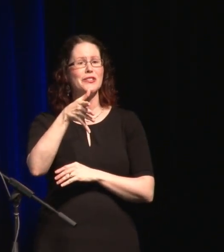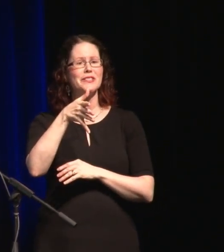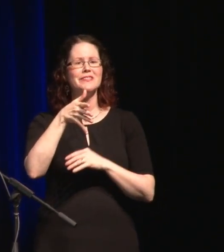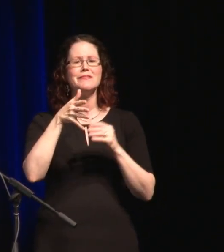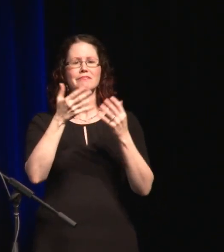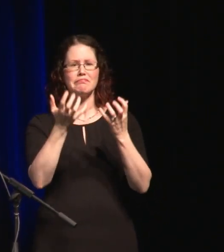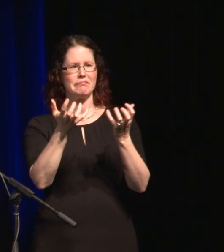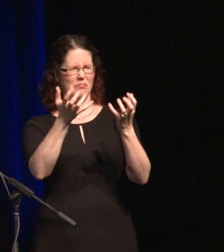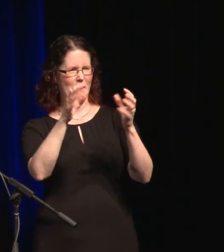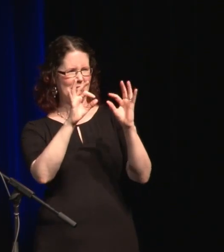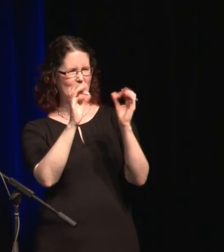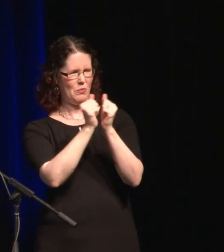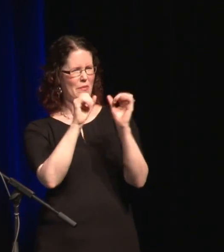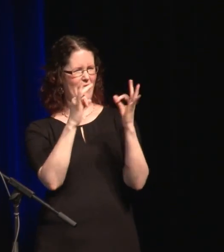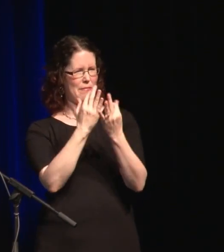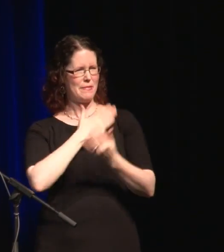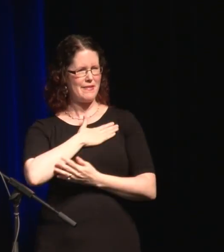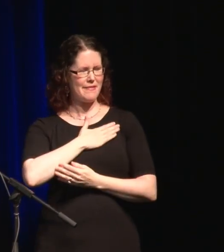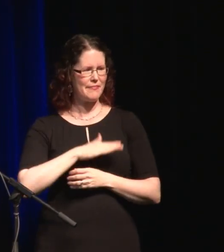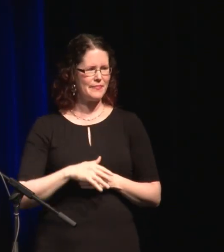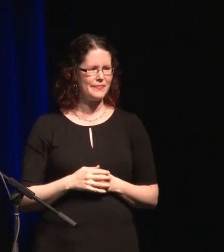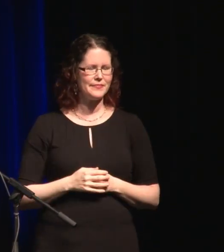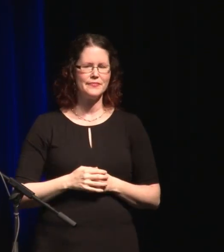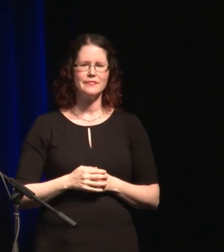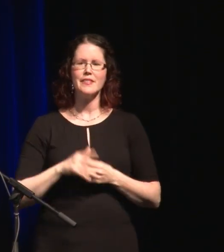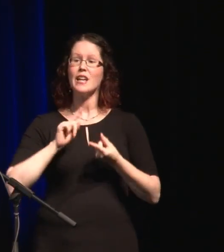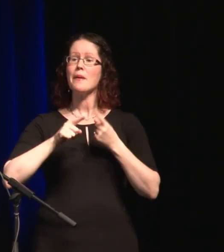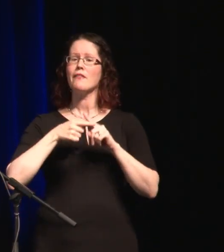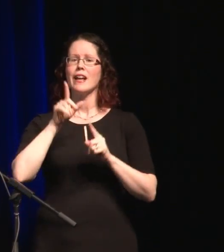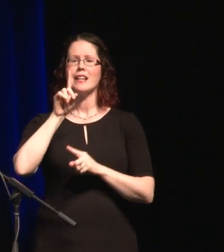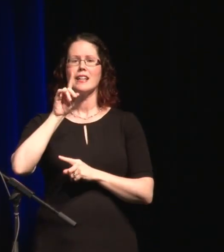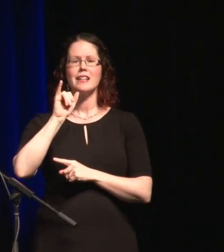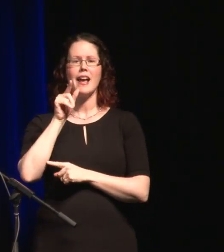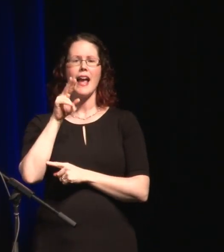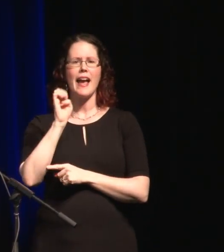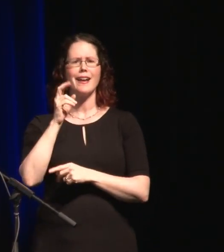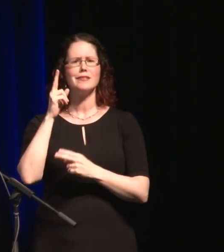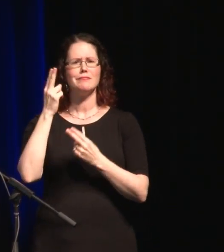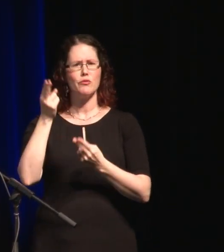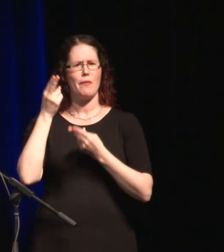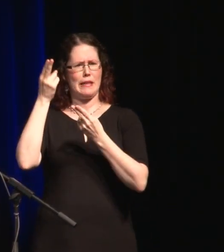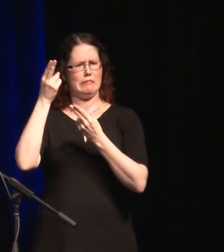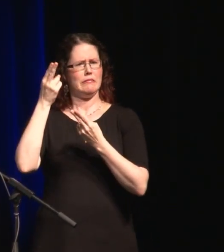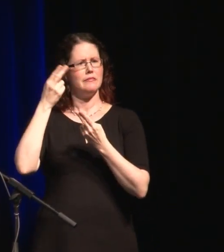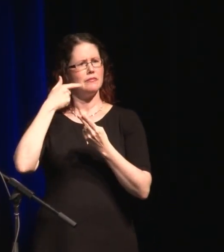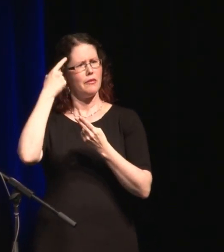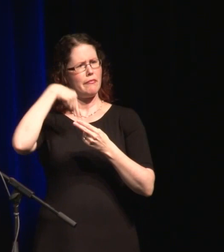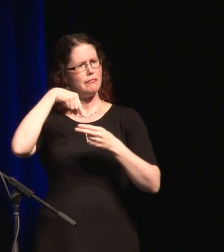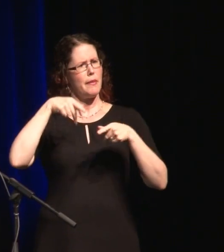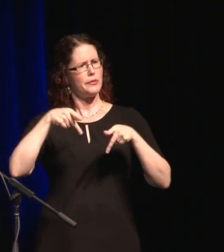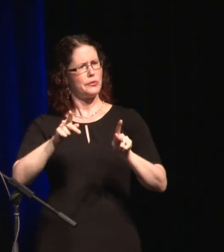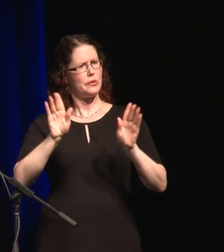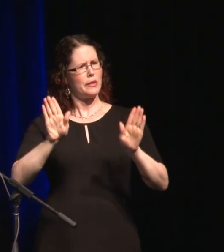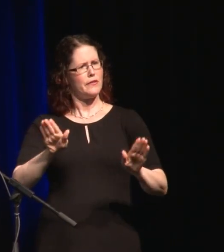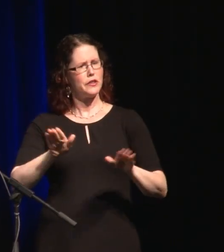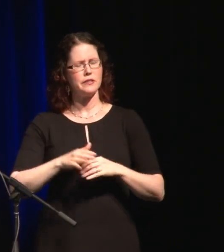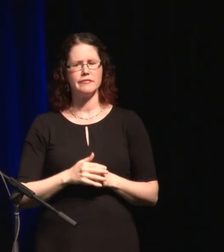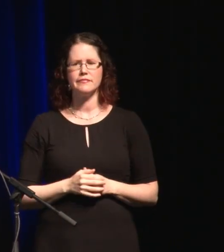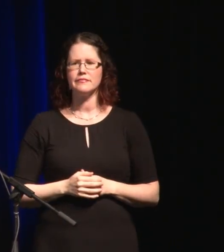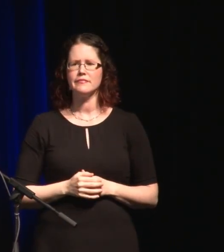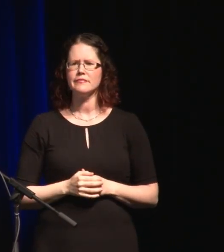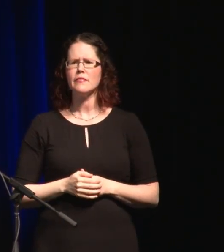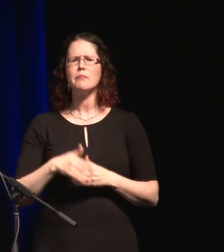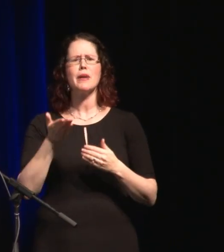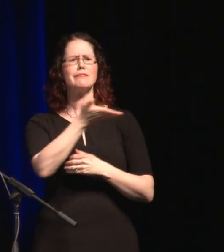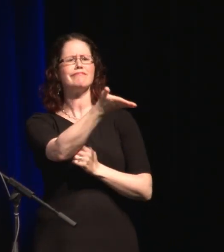the audience today. And to my friend Diane for nominating me for this amazing opportunity. But I'd like to shout out to all of the